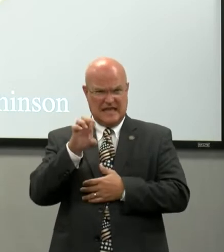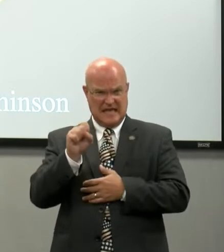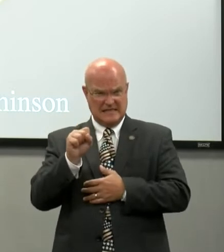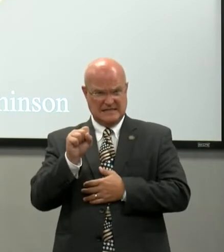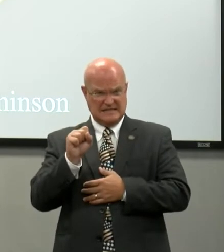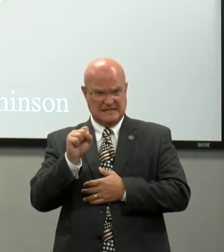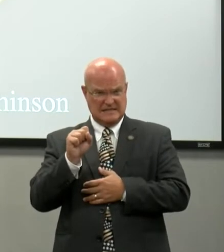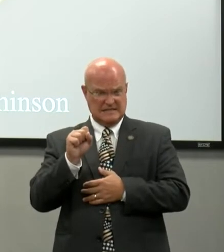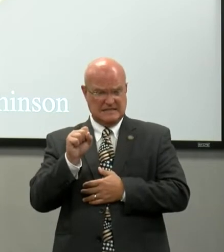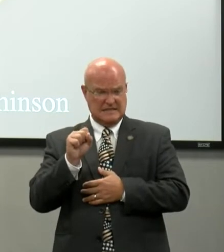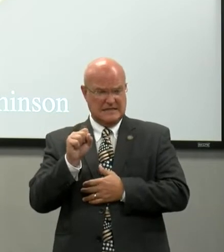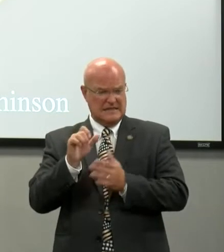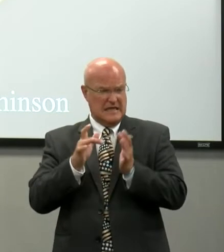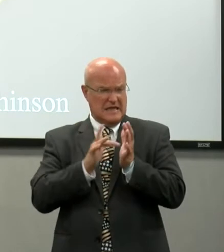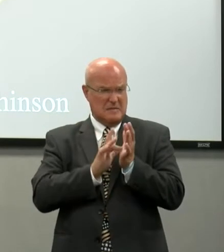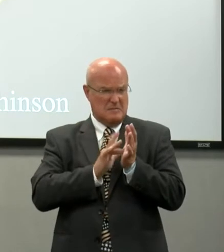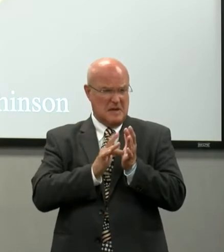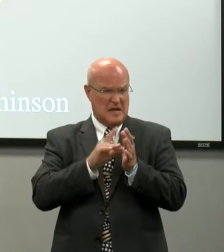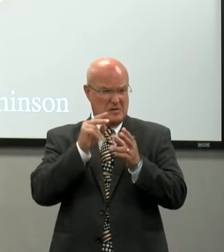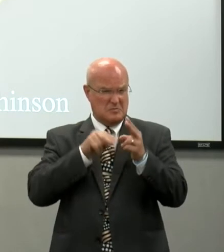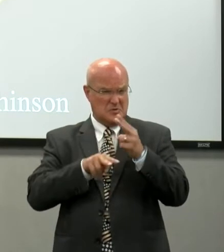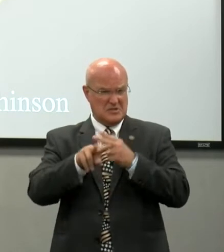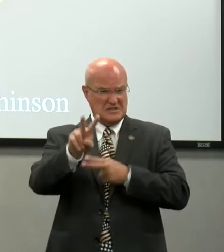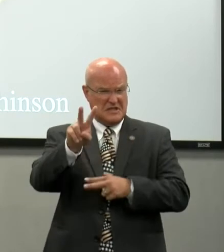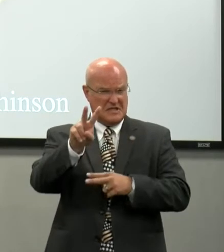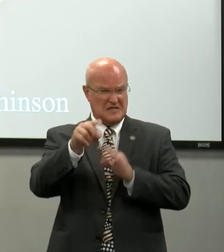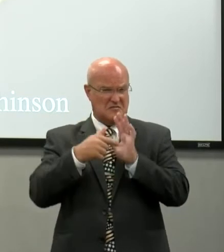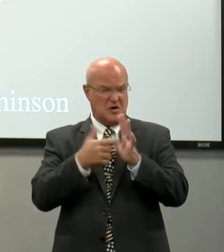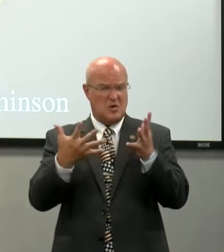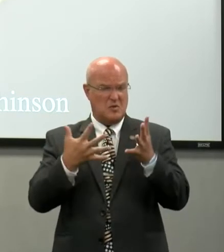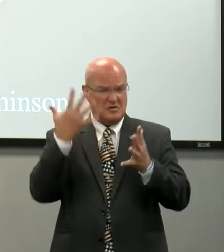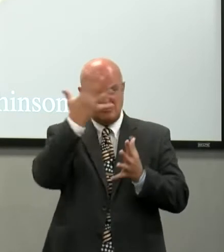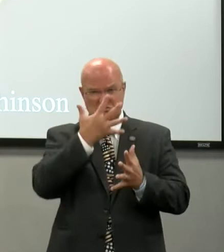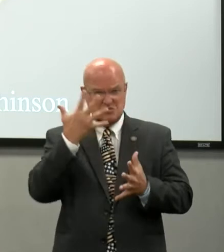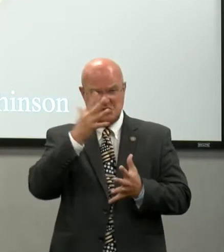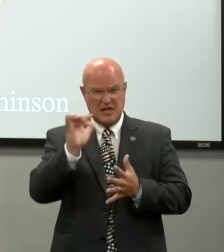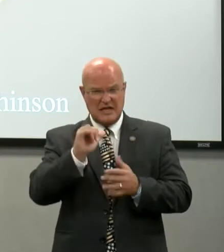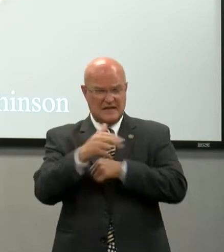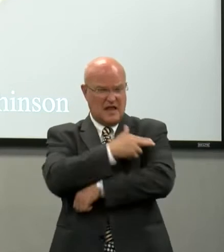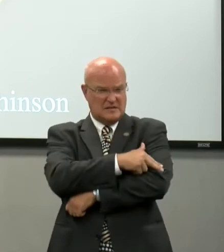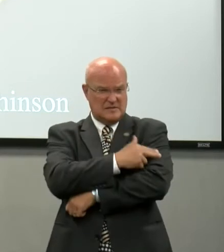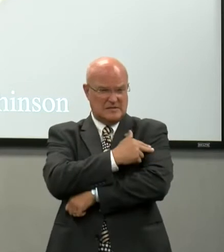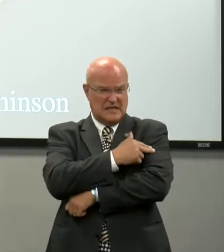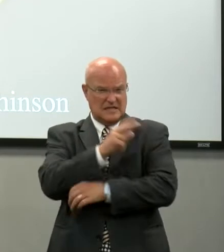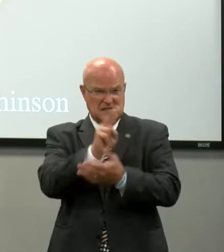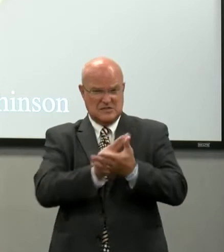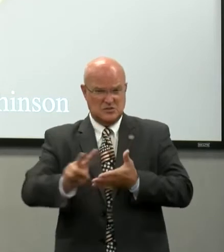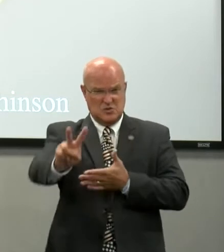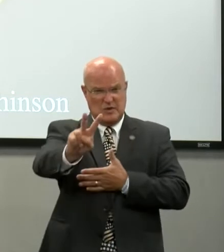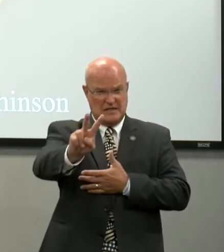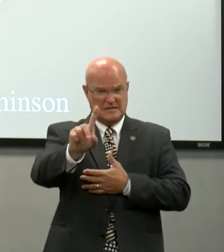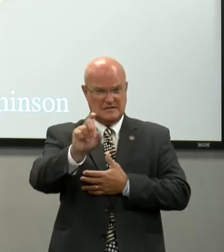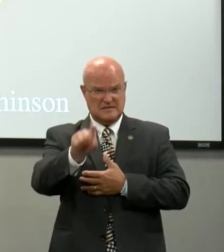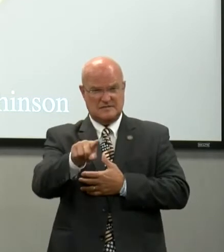a medical predictive model of what that's going to mean to hospitalizations 2 weeks from now?